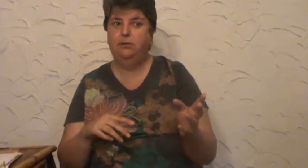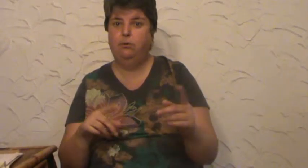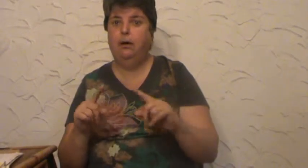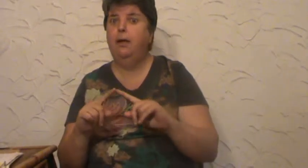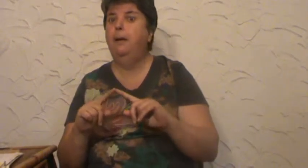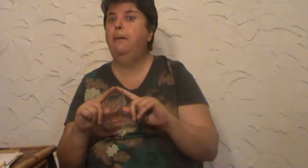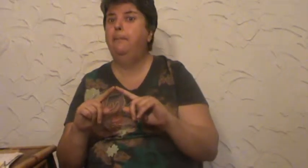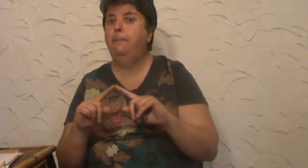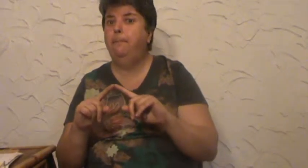store,